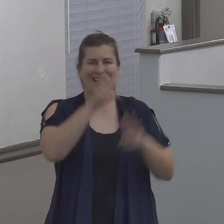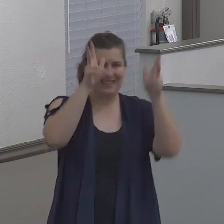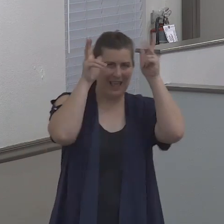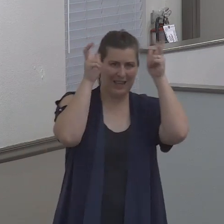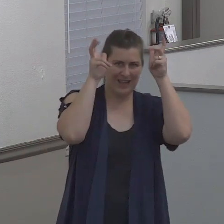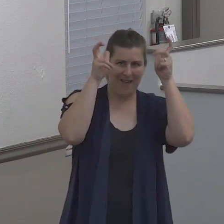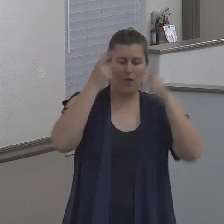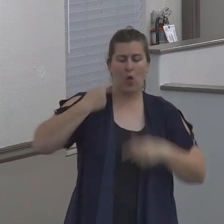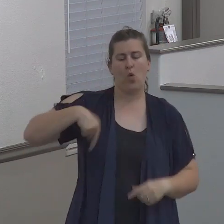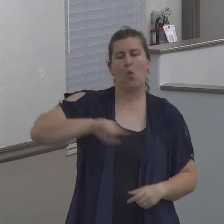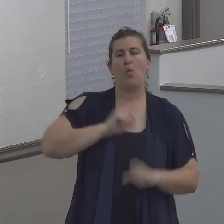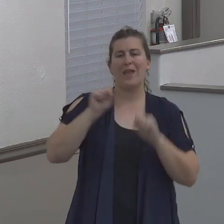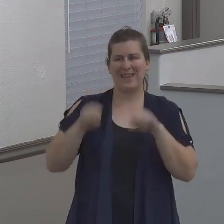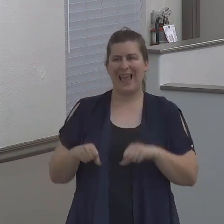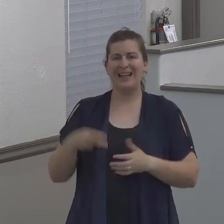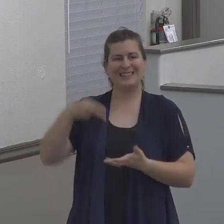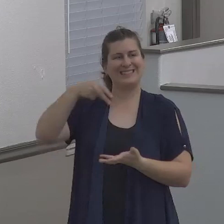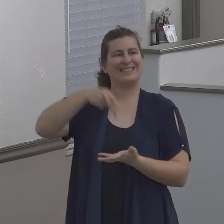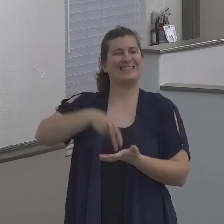You and I can resist the devil.